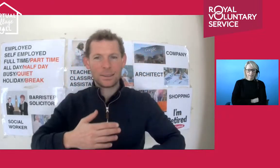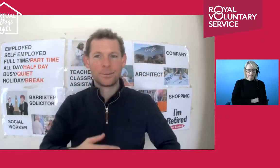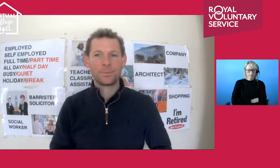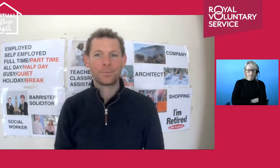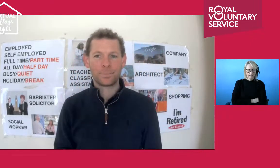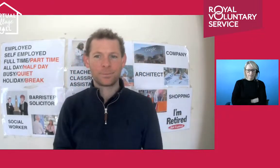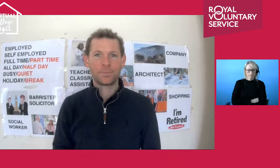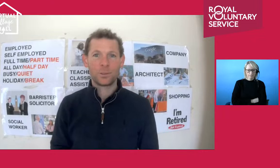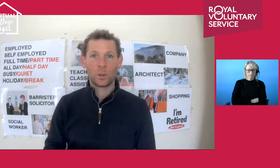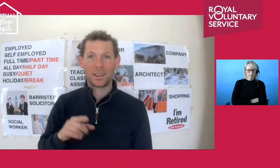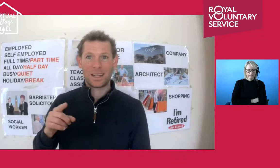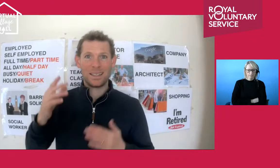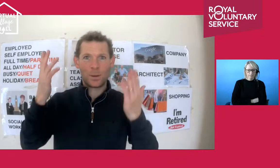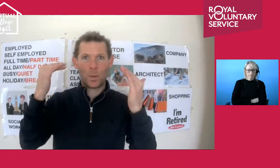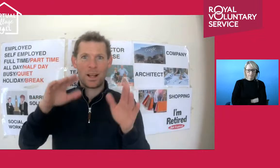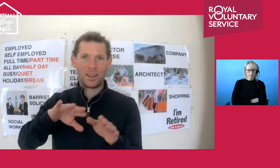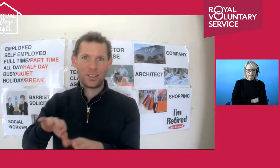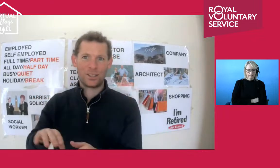Evening.